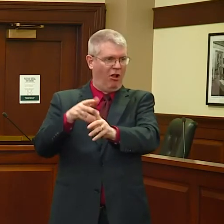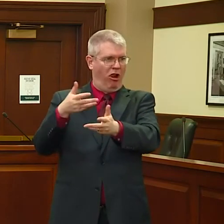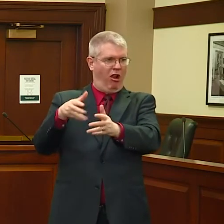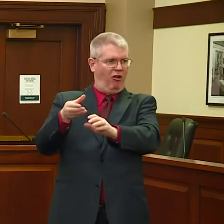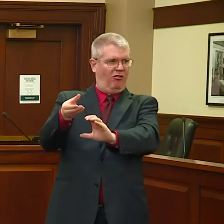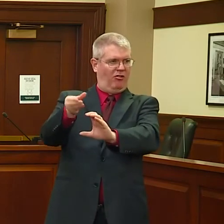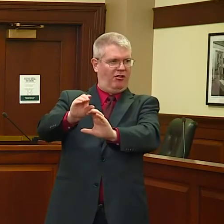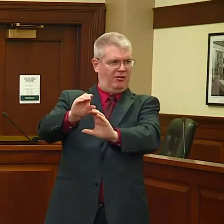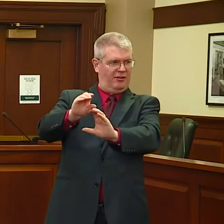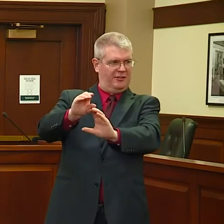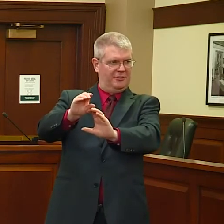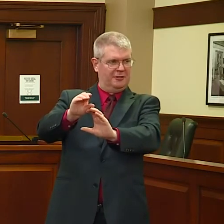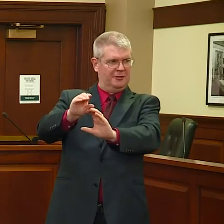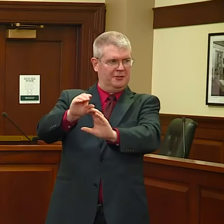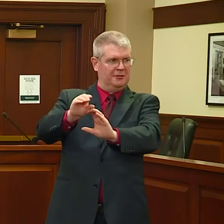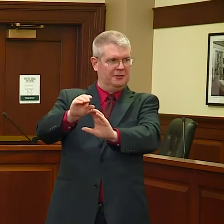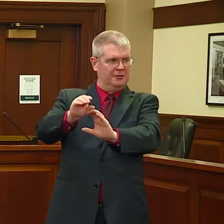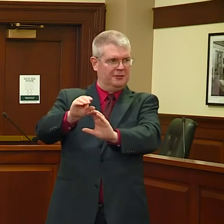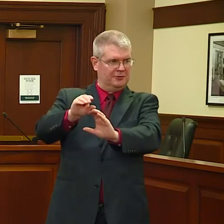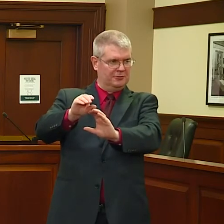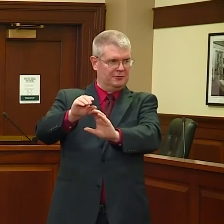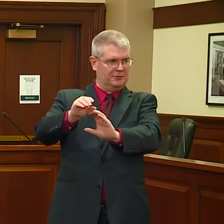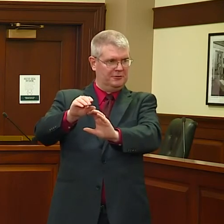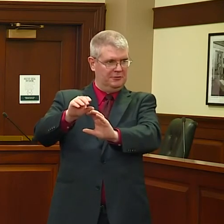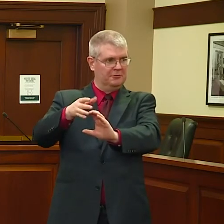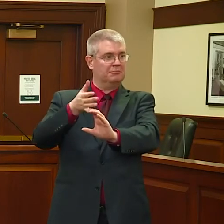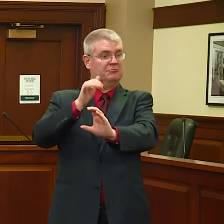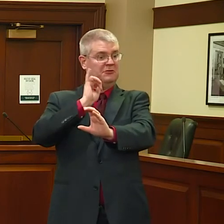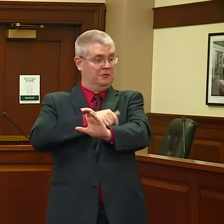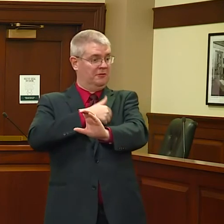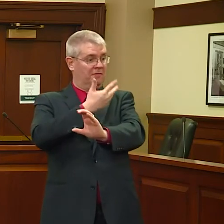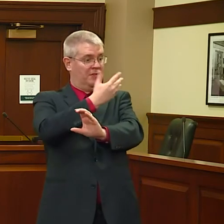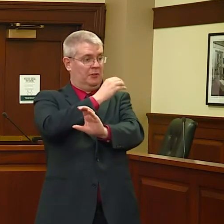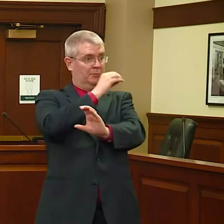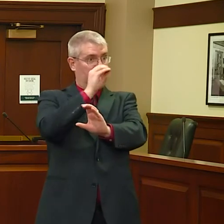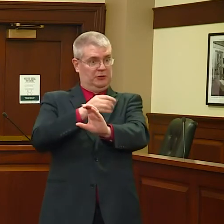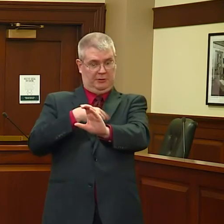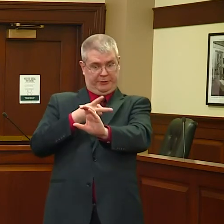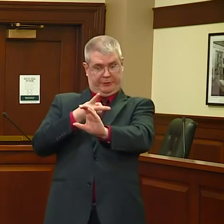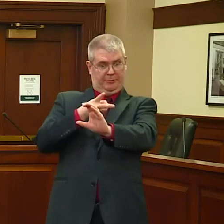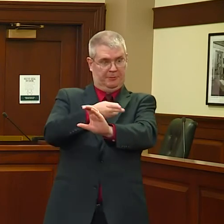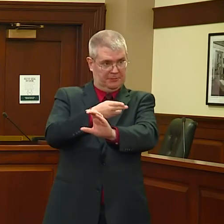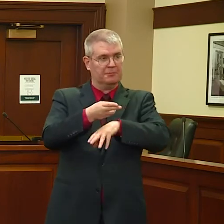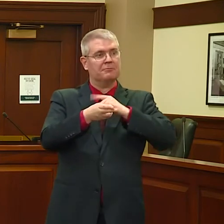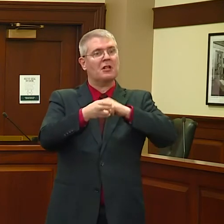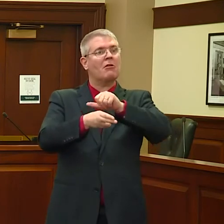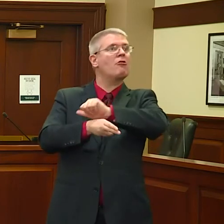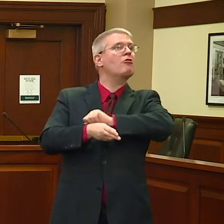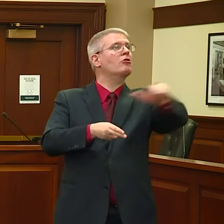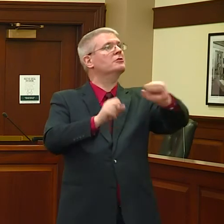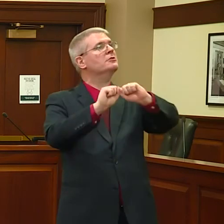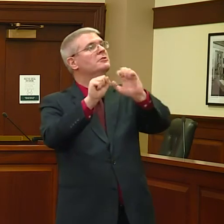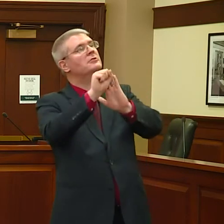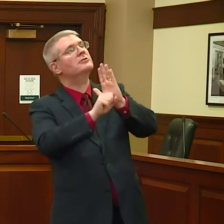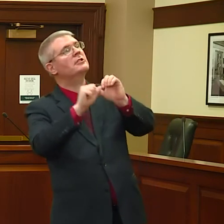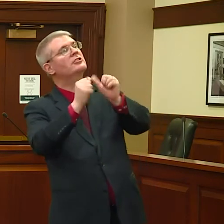what's put us in pretty good shape. As you're well aware, we announced that we